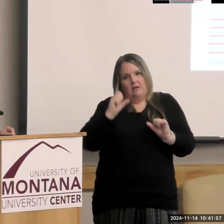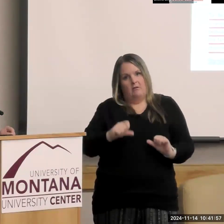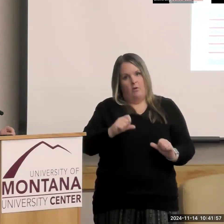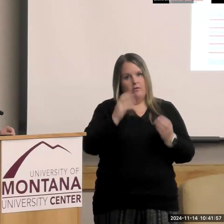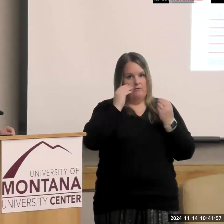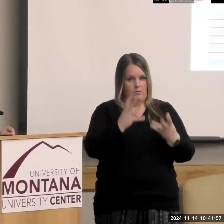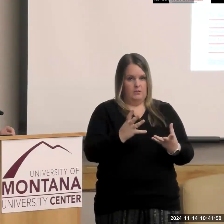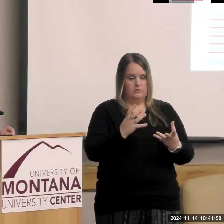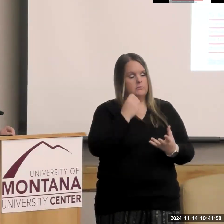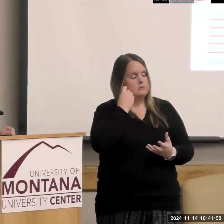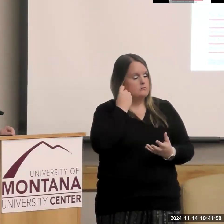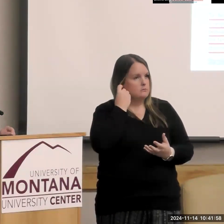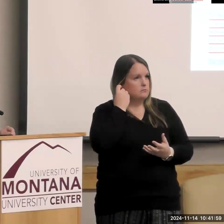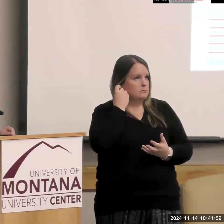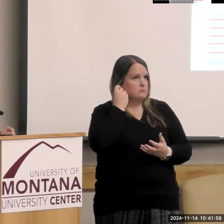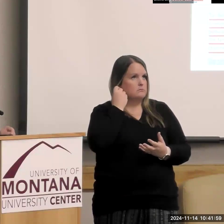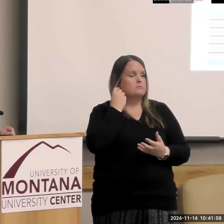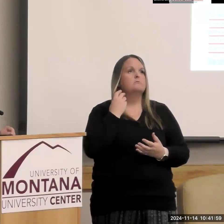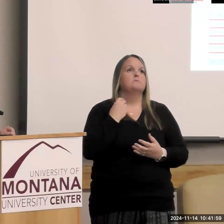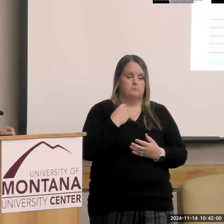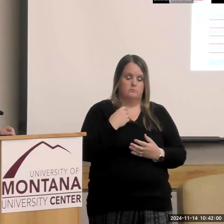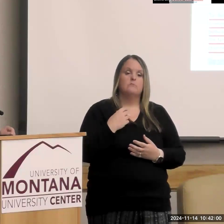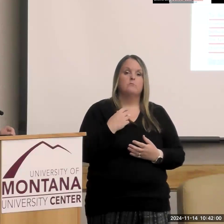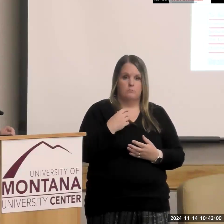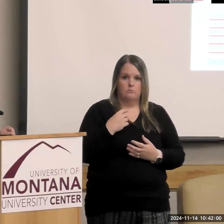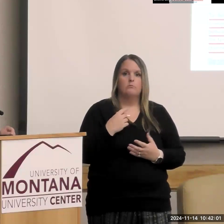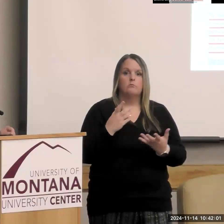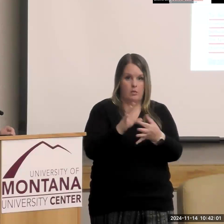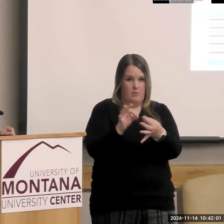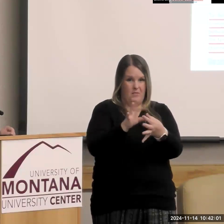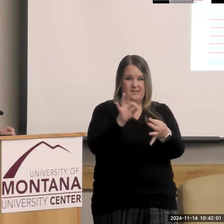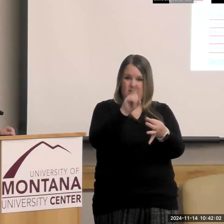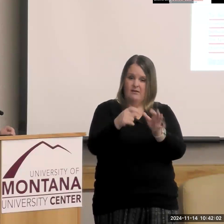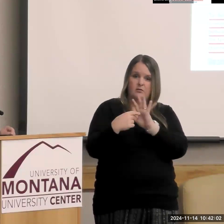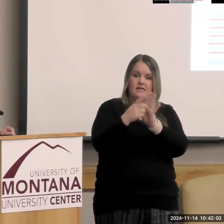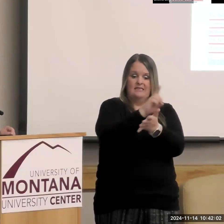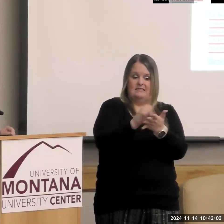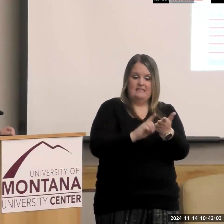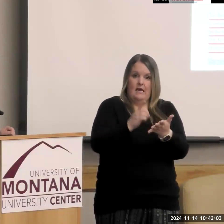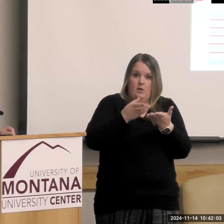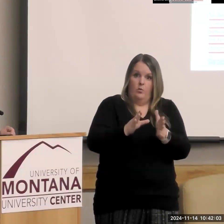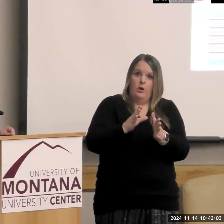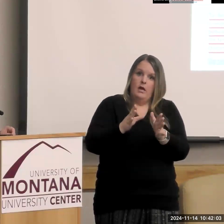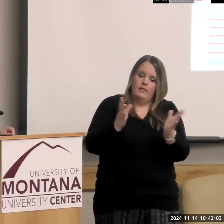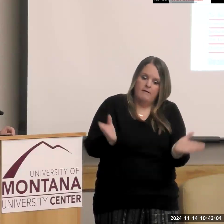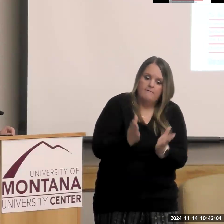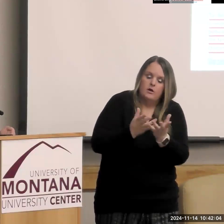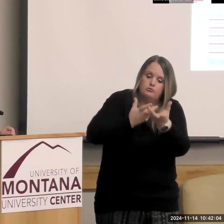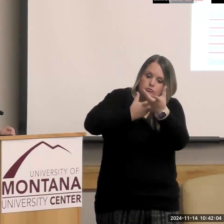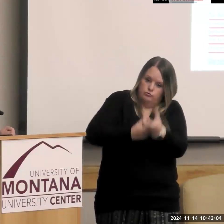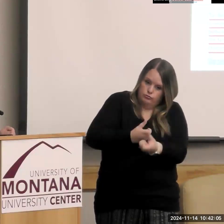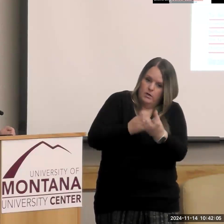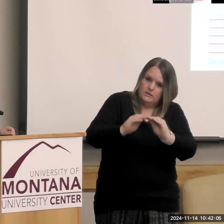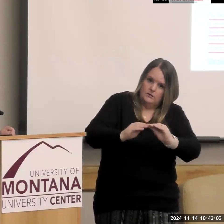that messages need to be designed to foster trust and transparency, considering social, cultural, and linguistic